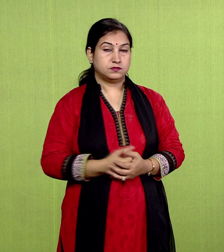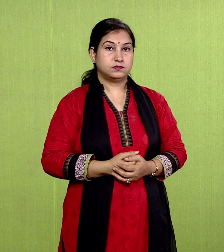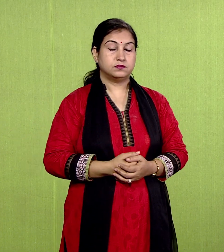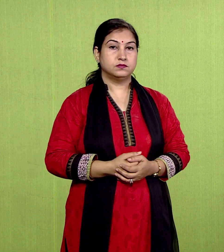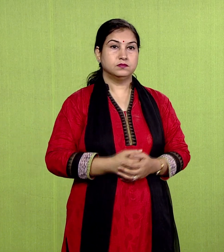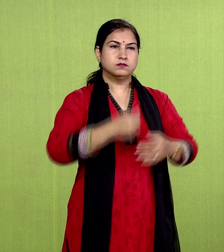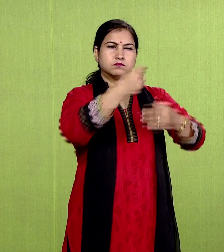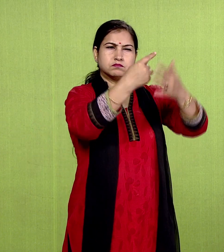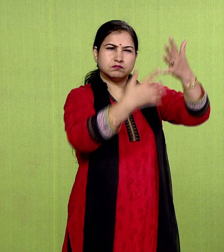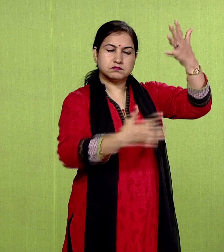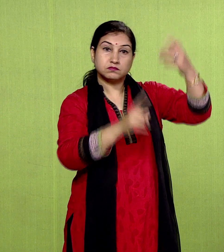Magadha,